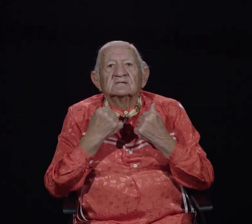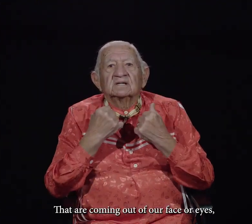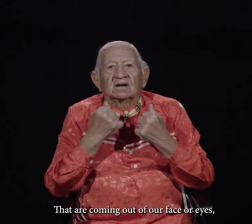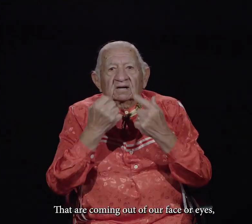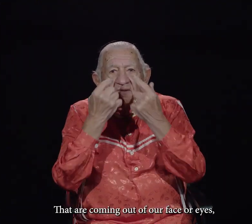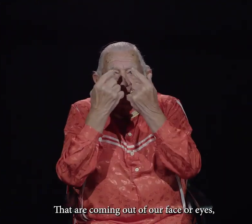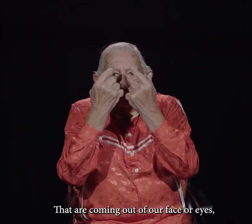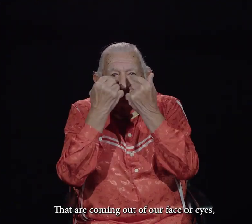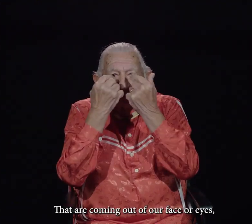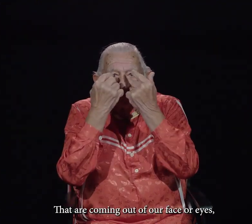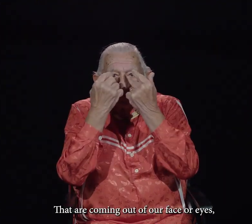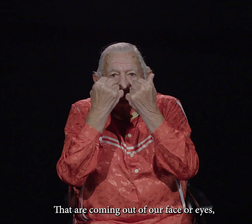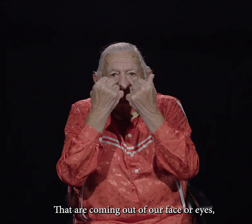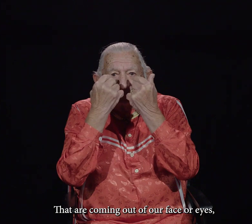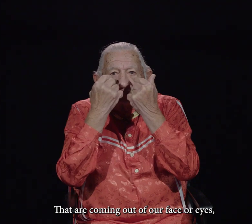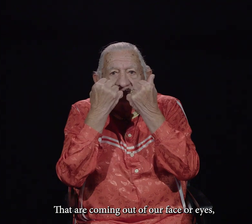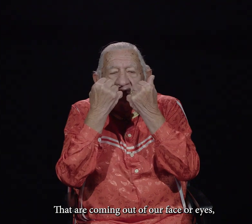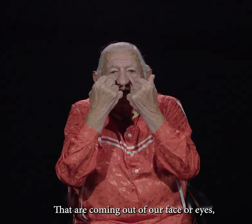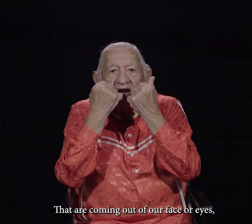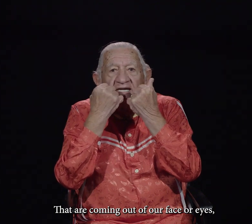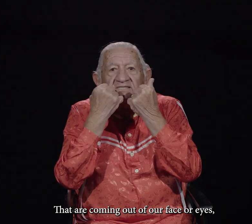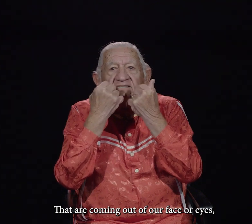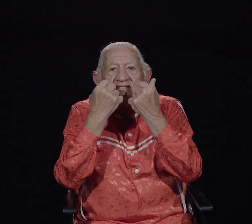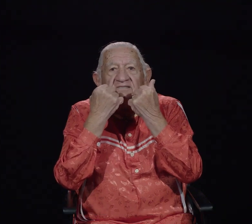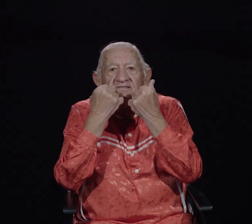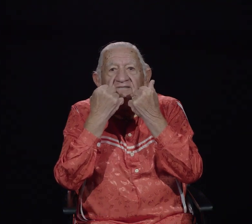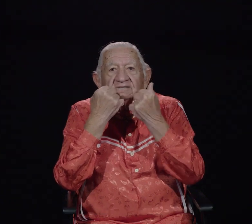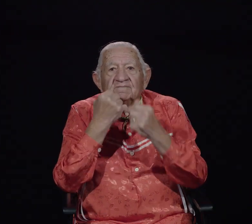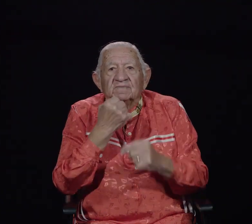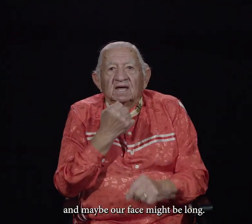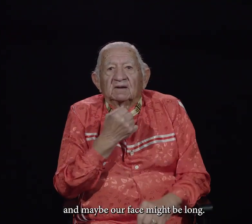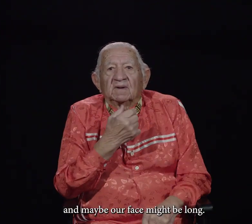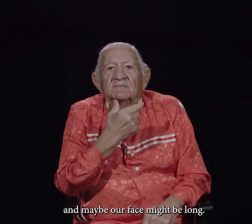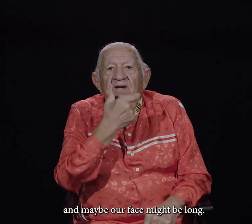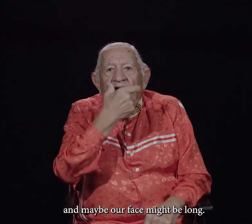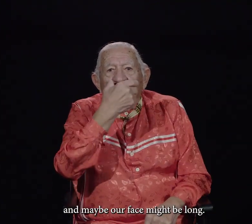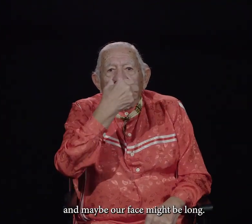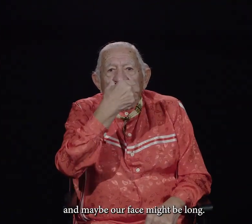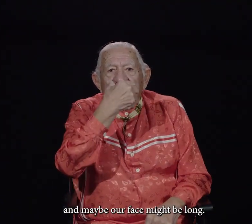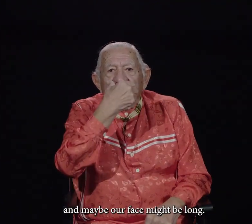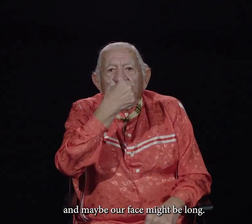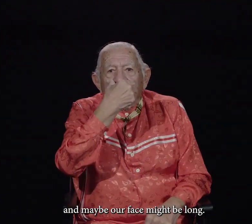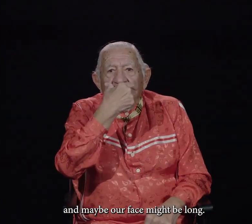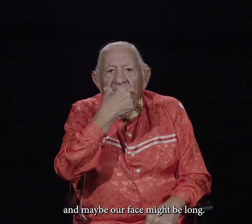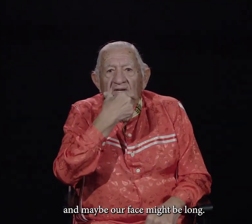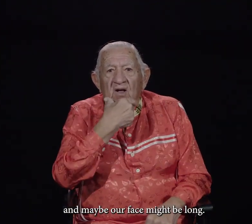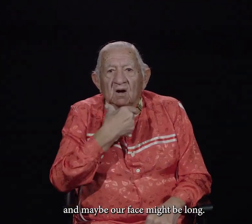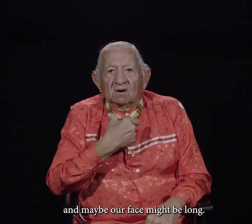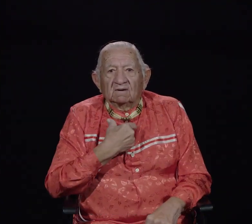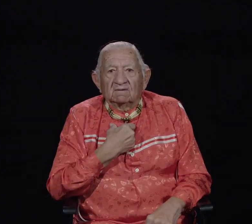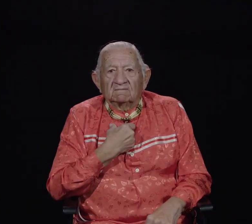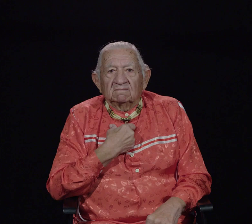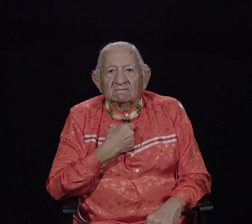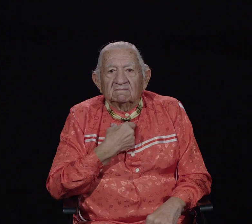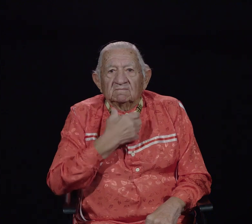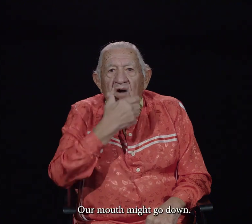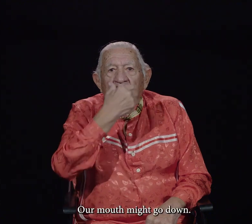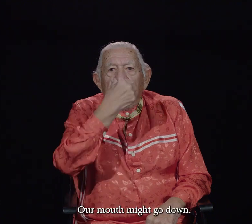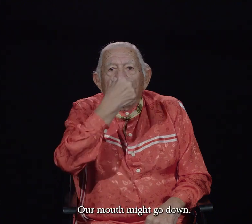that are coming out of our face, our eyes. And maybe our face might be long. Our